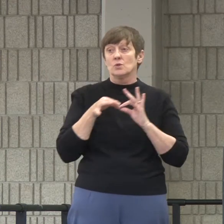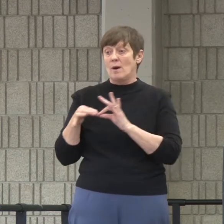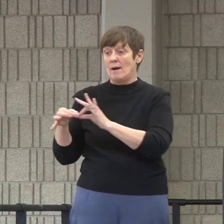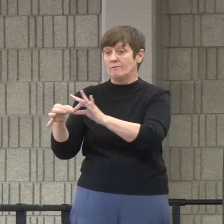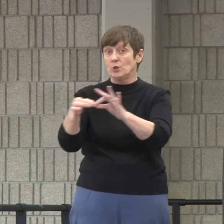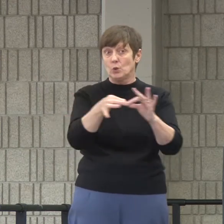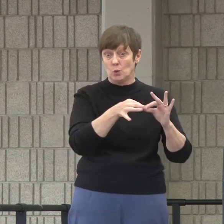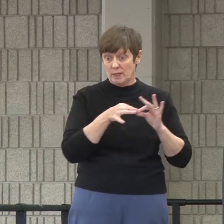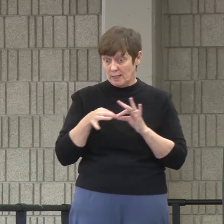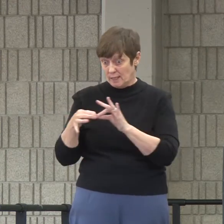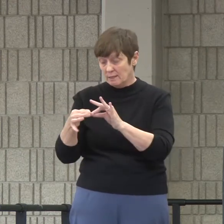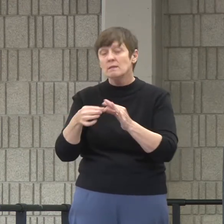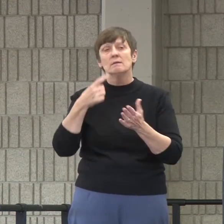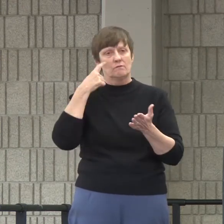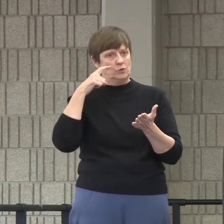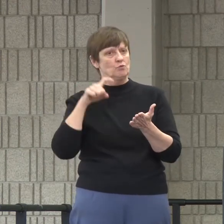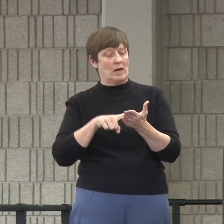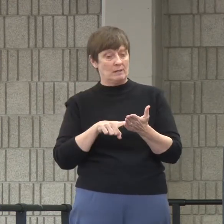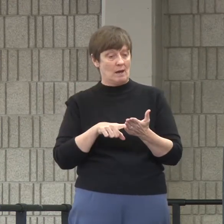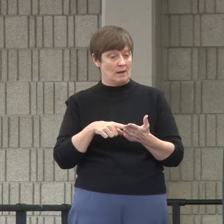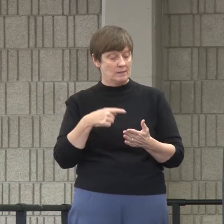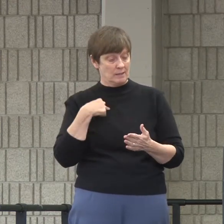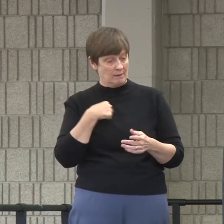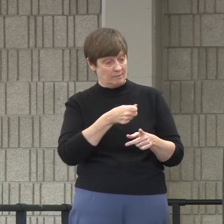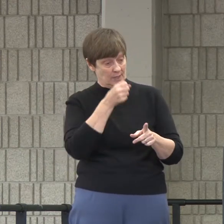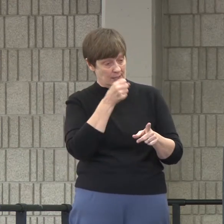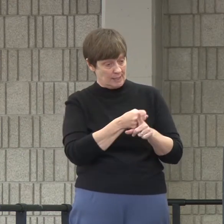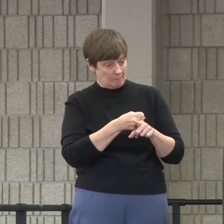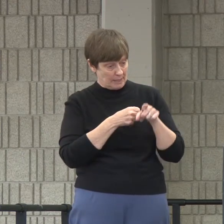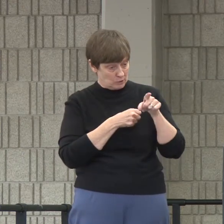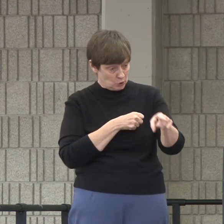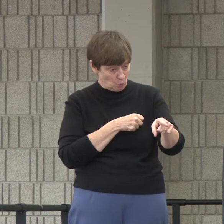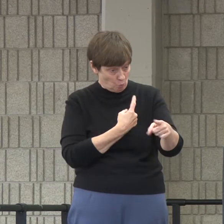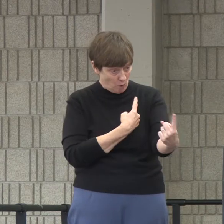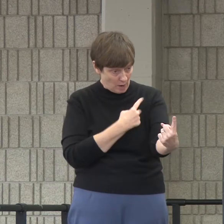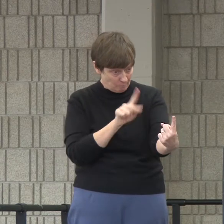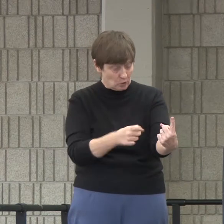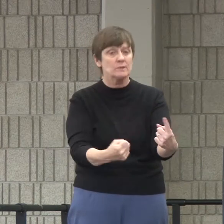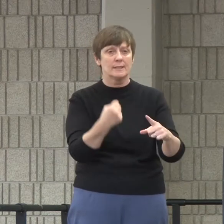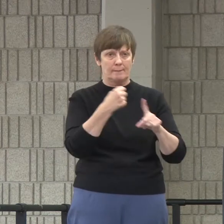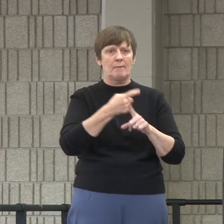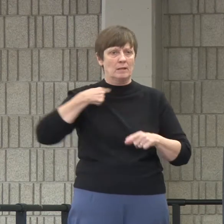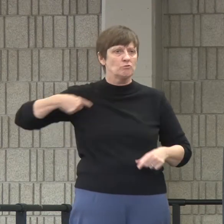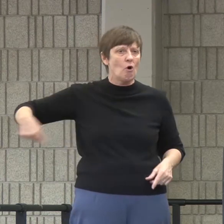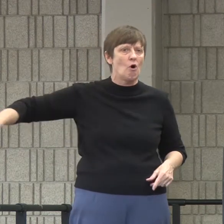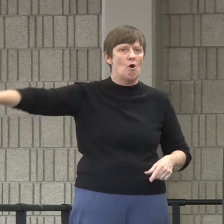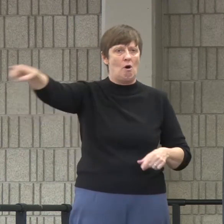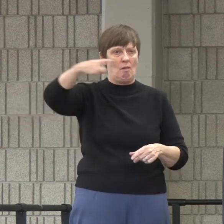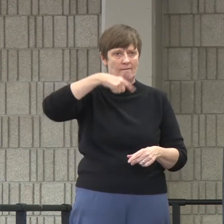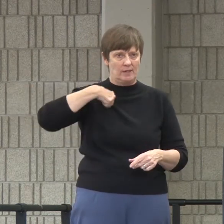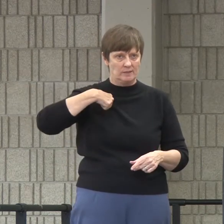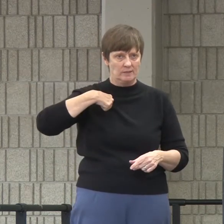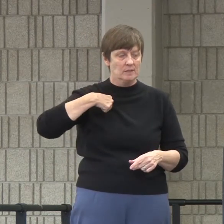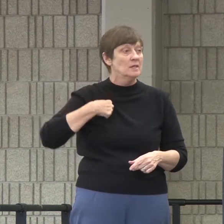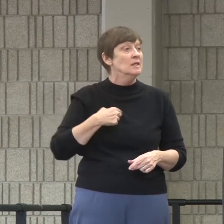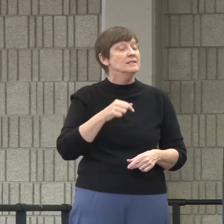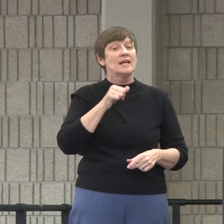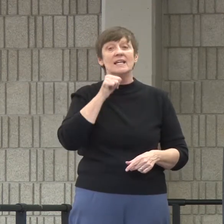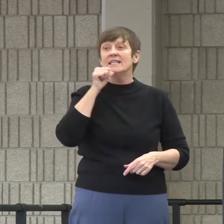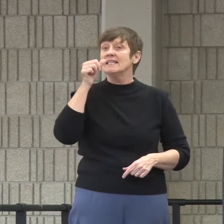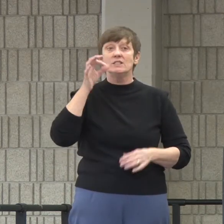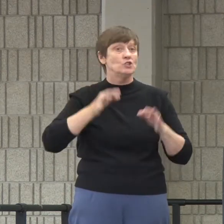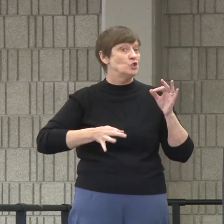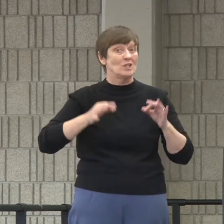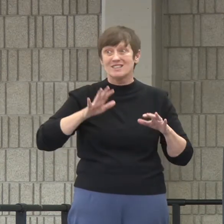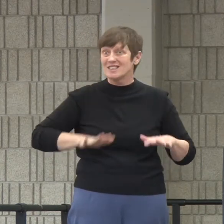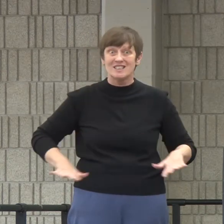need to recognize that what affects one affects us all. He said, "Injustice anywhere," I'm